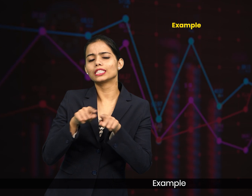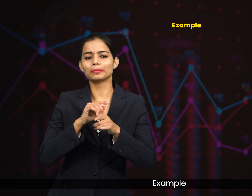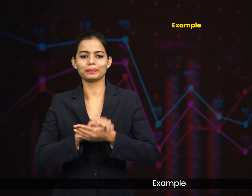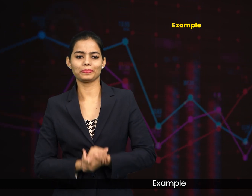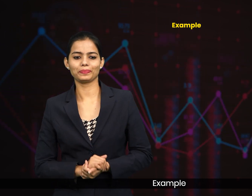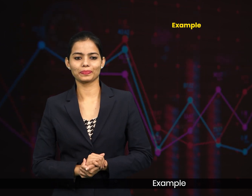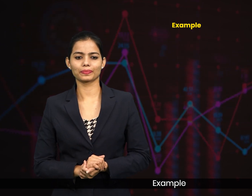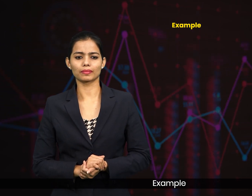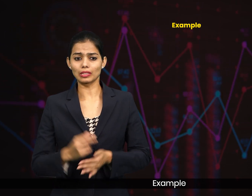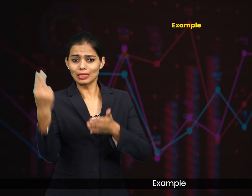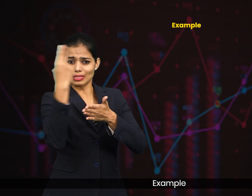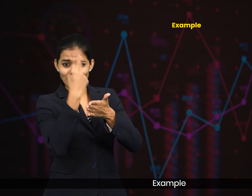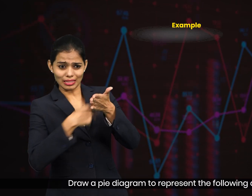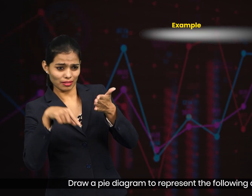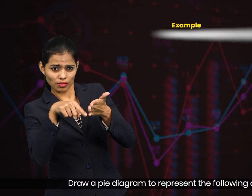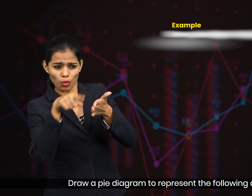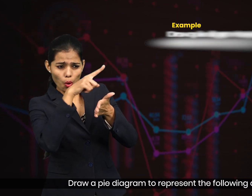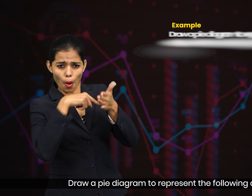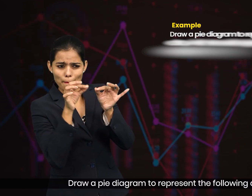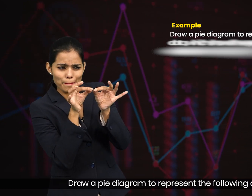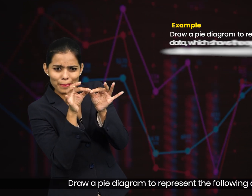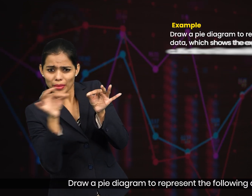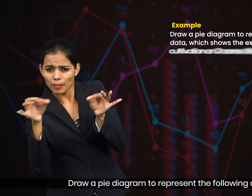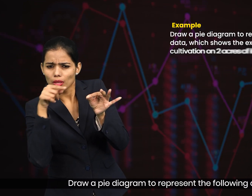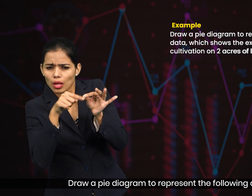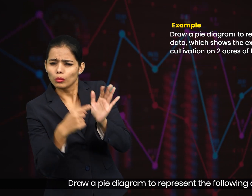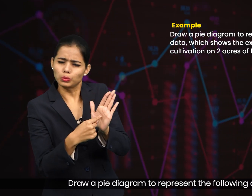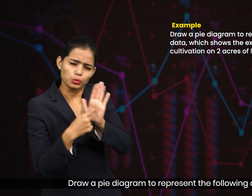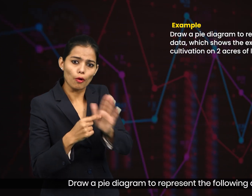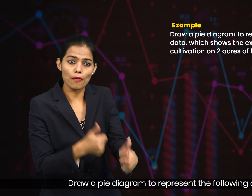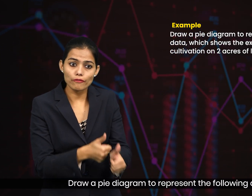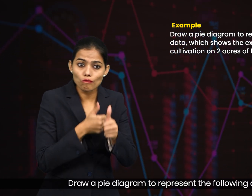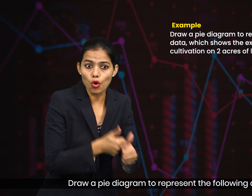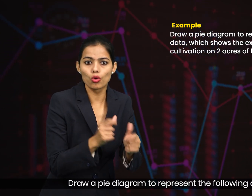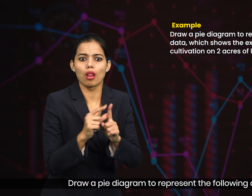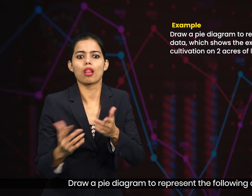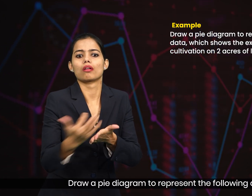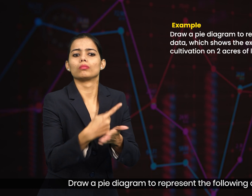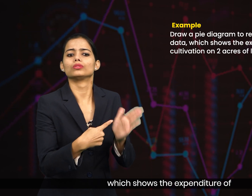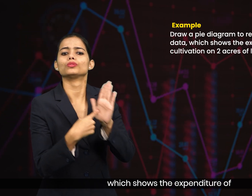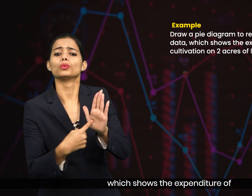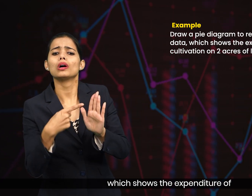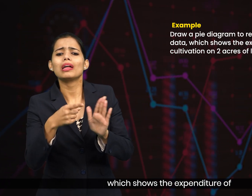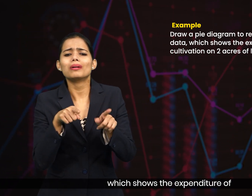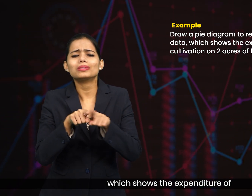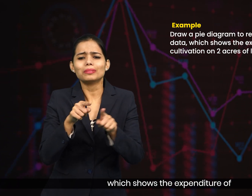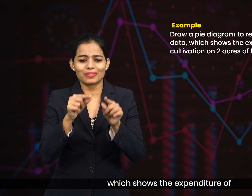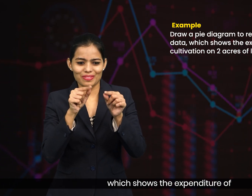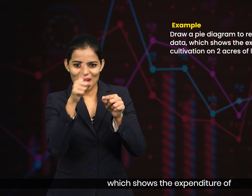Example. Draw a pie diagram to represent the following data, which shows the expenditure